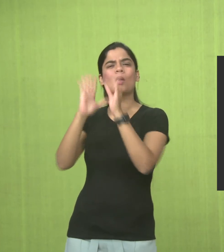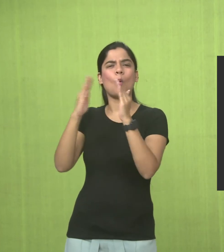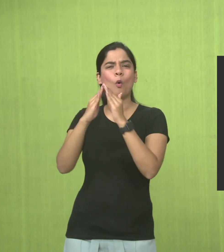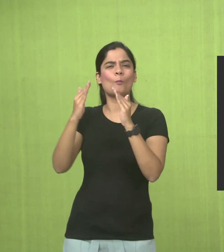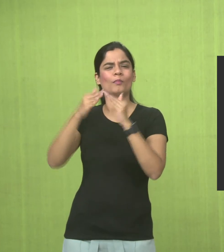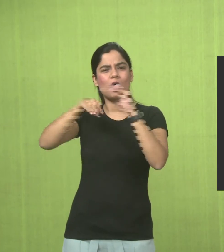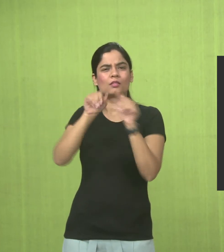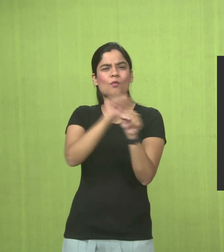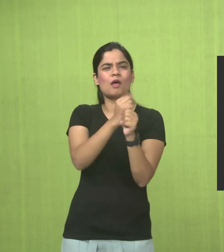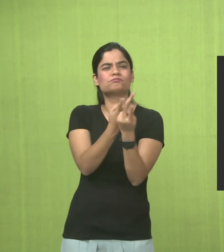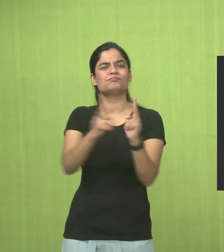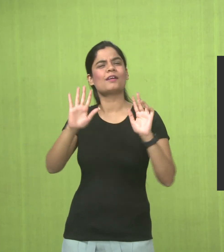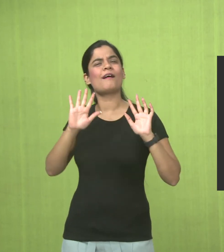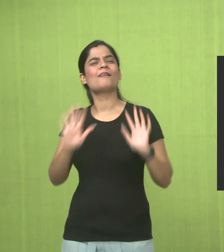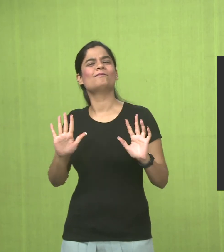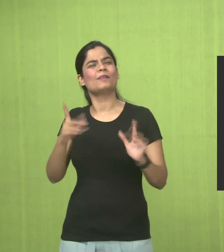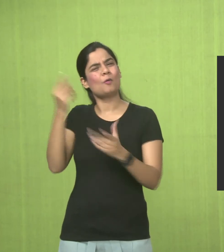A mother can teach you home science. Is that possible?